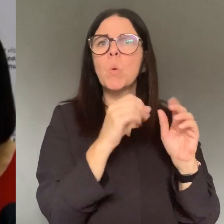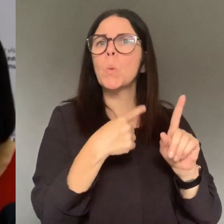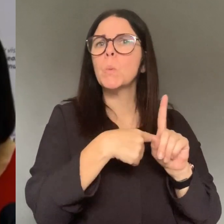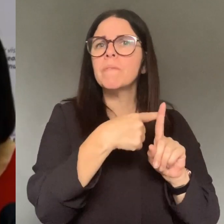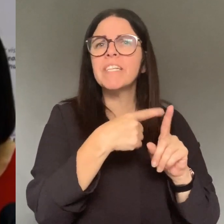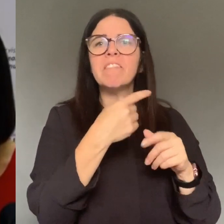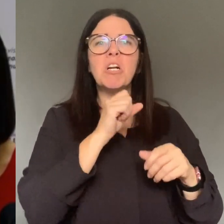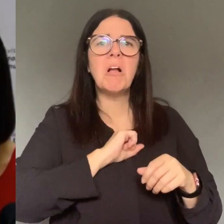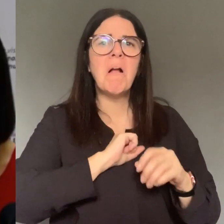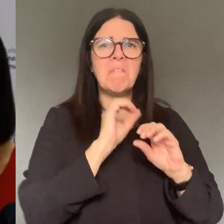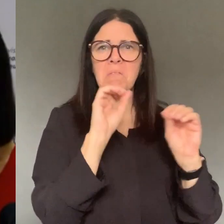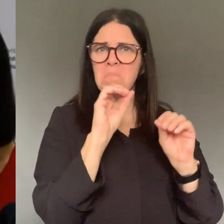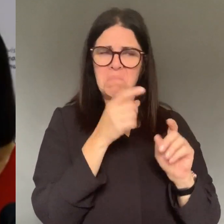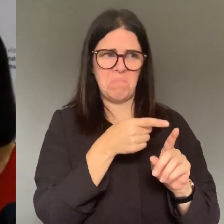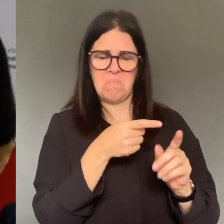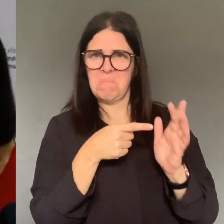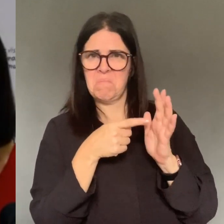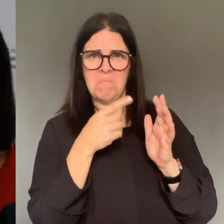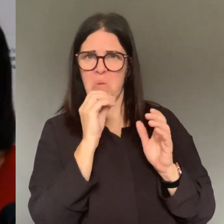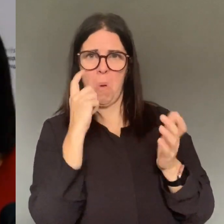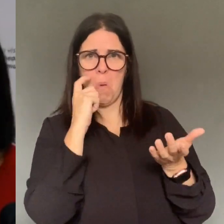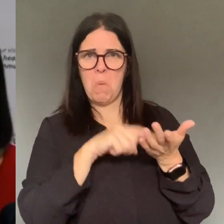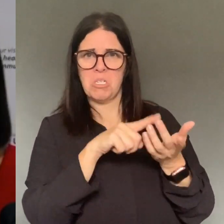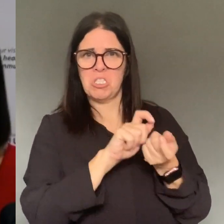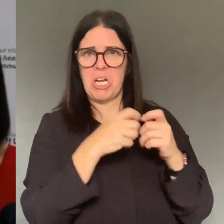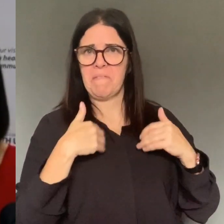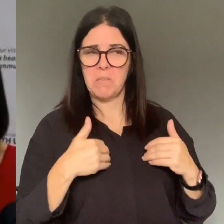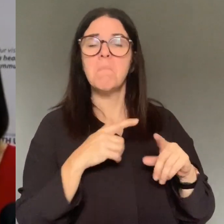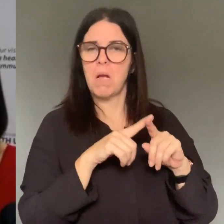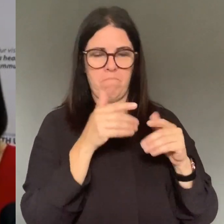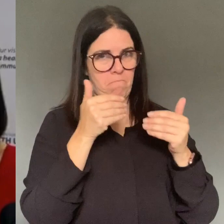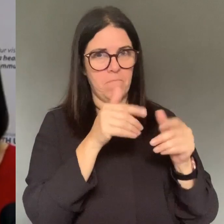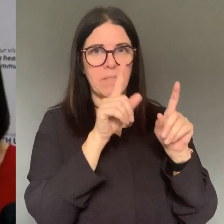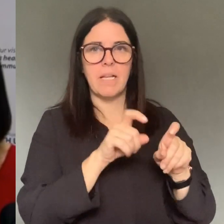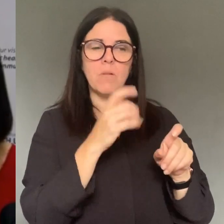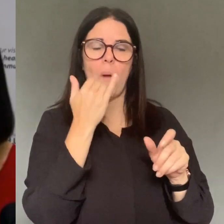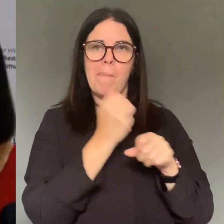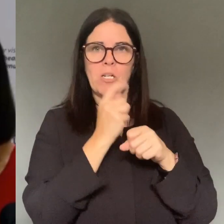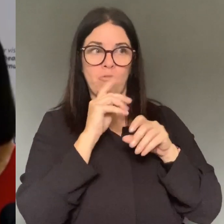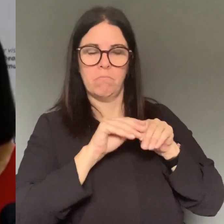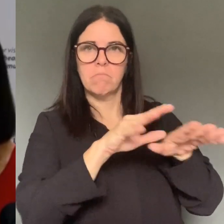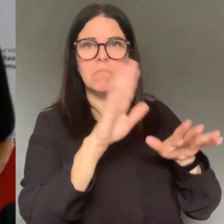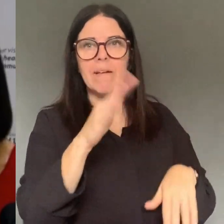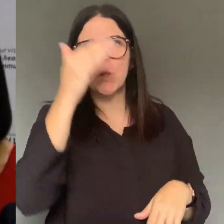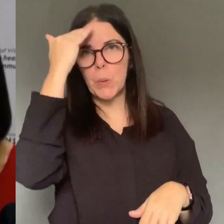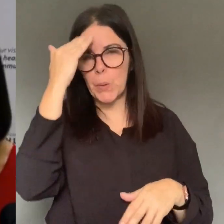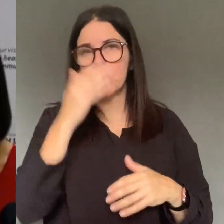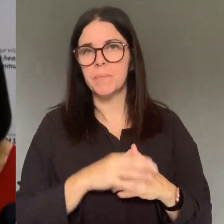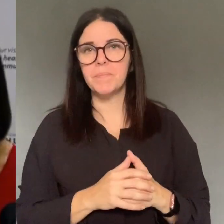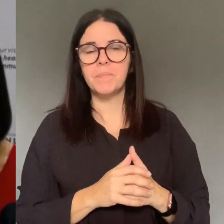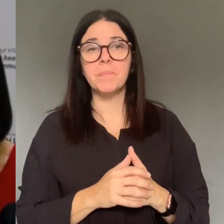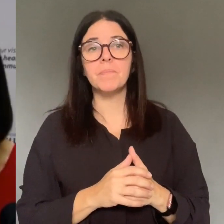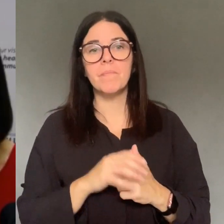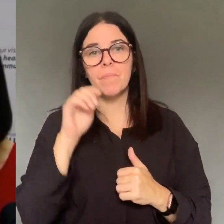work with these homes to support infection prevention and control measures, outbreak management, and